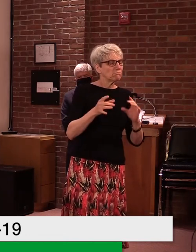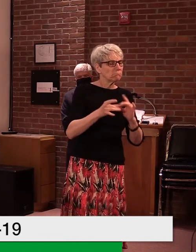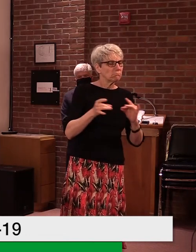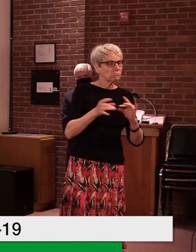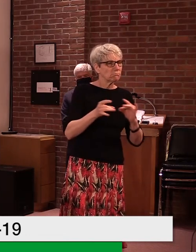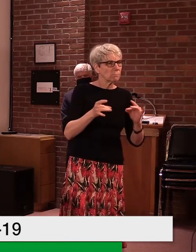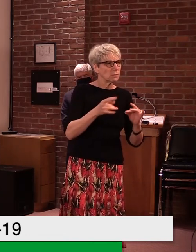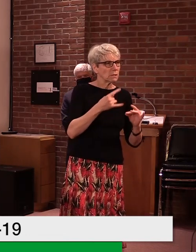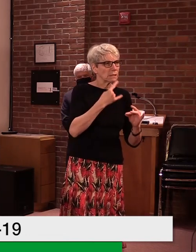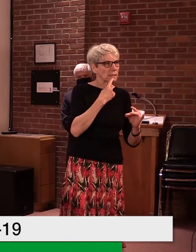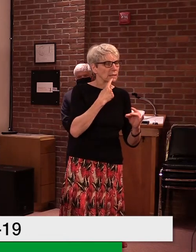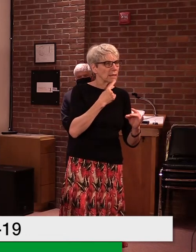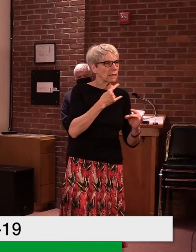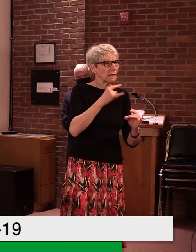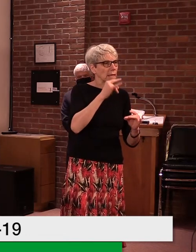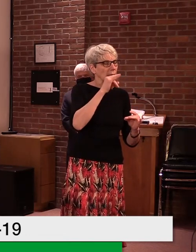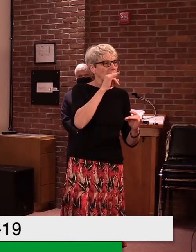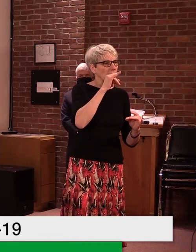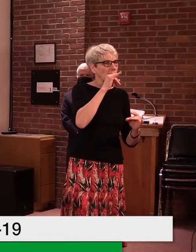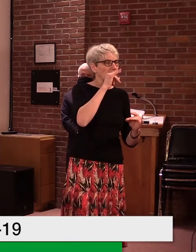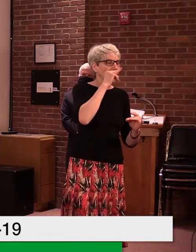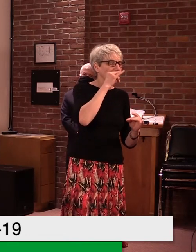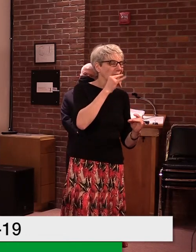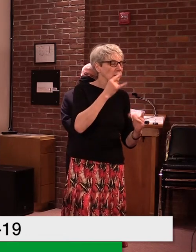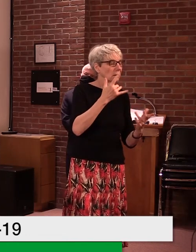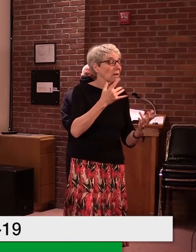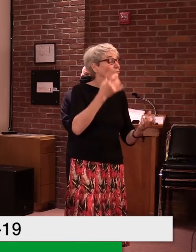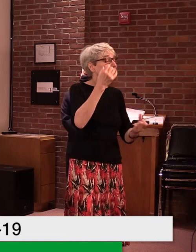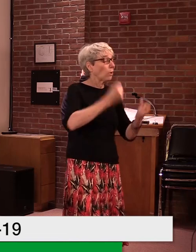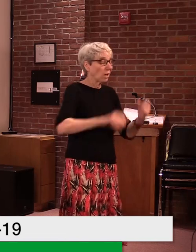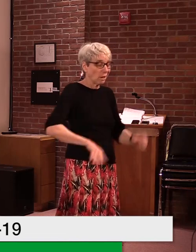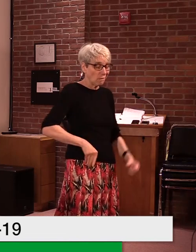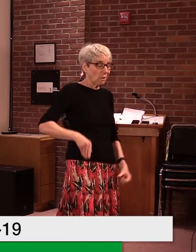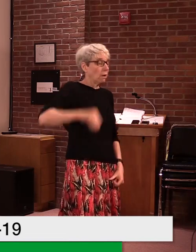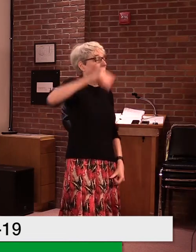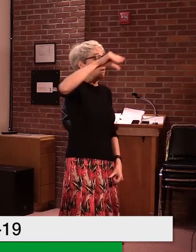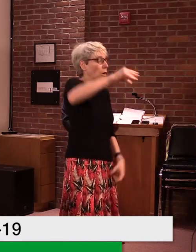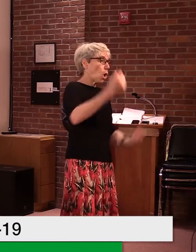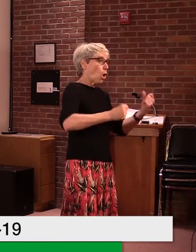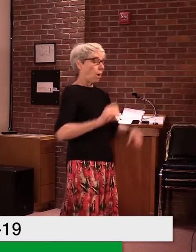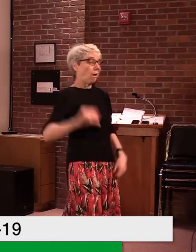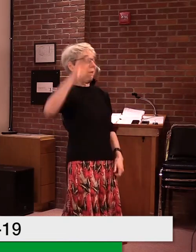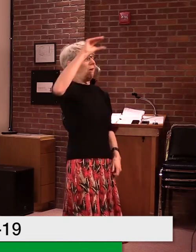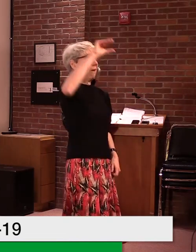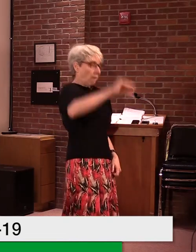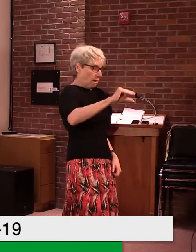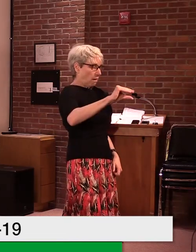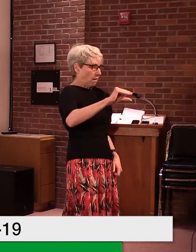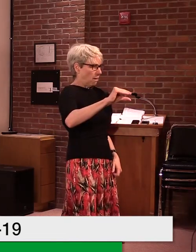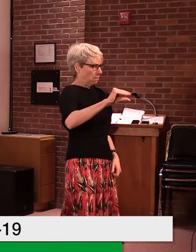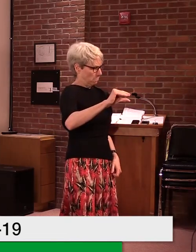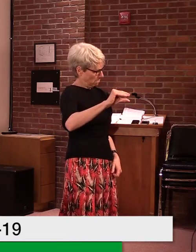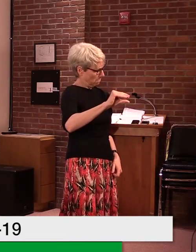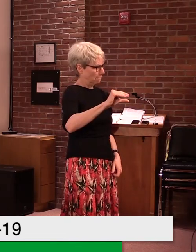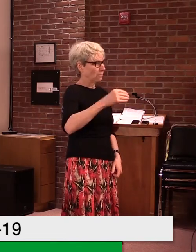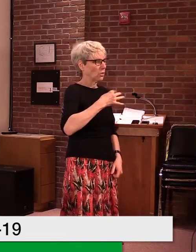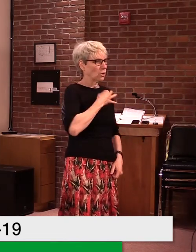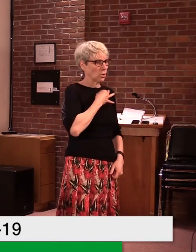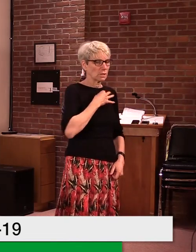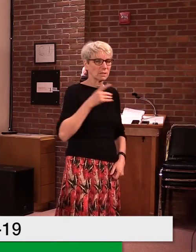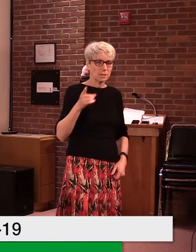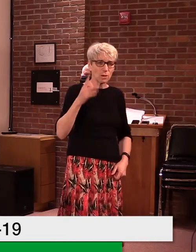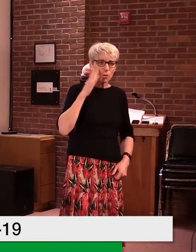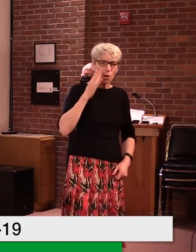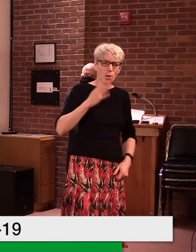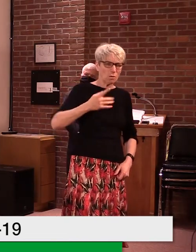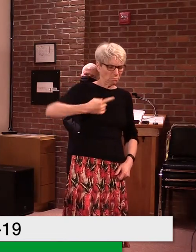the kids putting wallets on the dashboard or anything. I mean, are you aware that any of all of us who grew